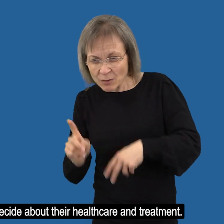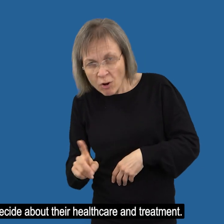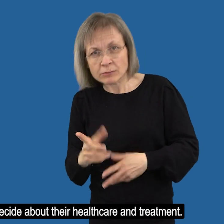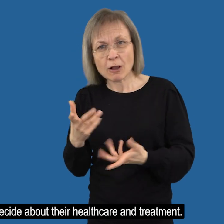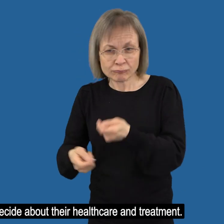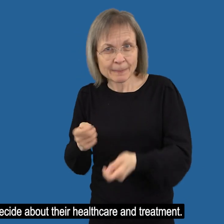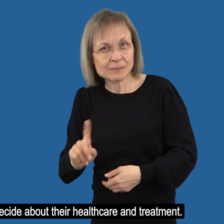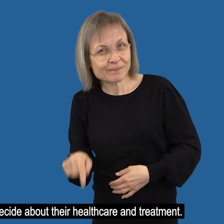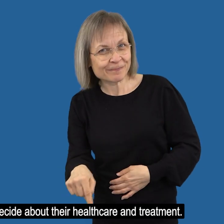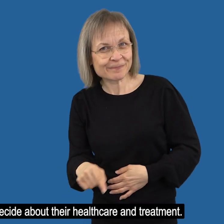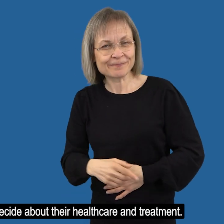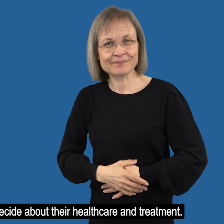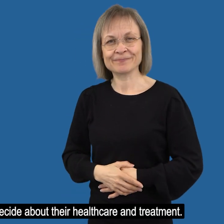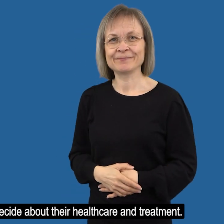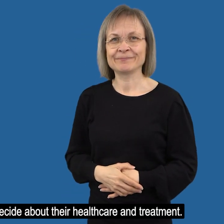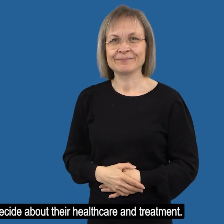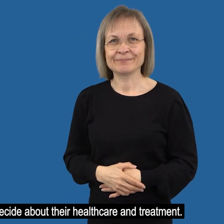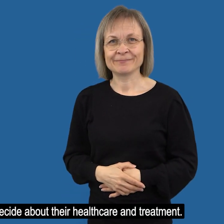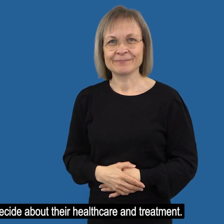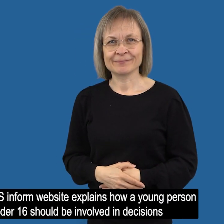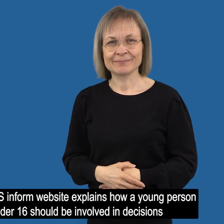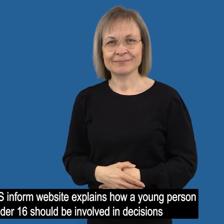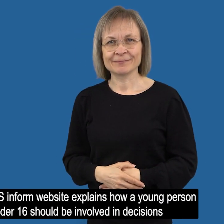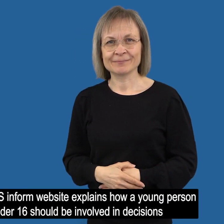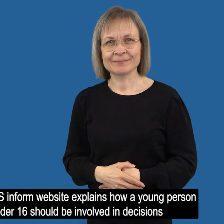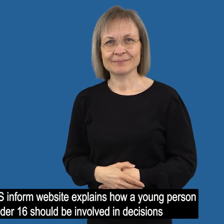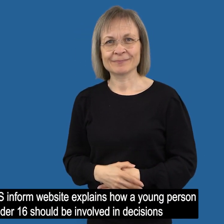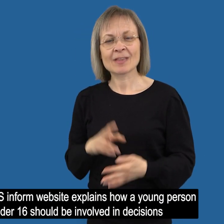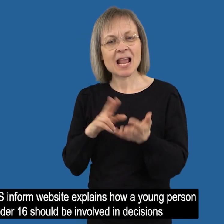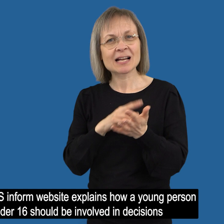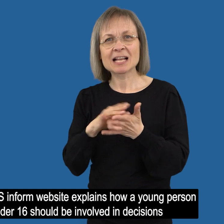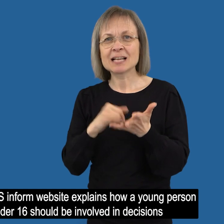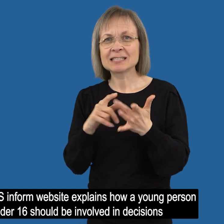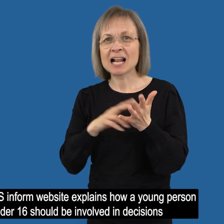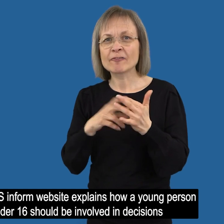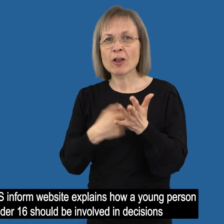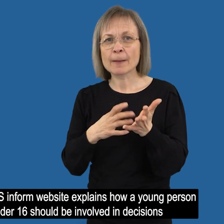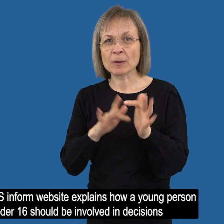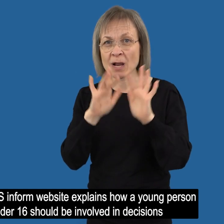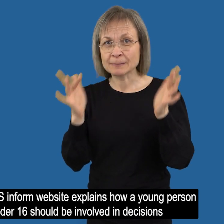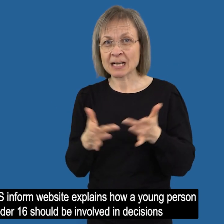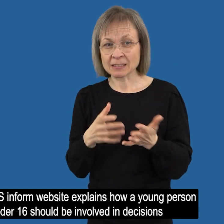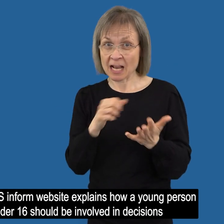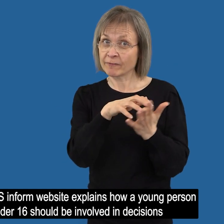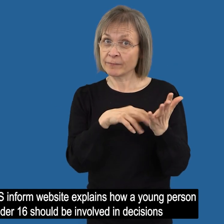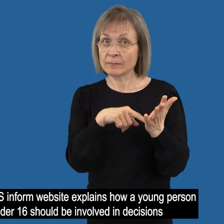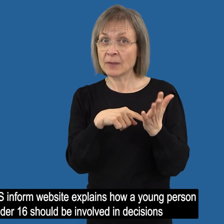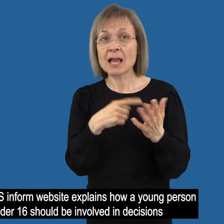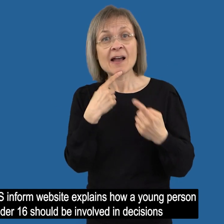and treatment. The NHS Inform website explains how a young person under 16 should be involved in